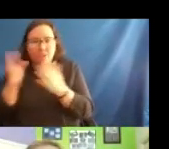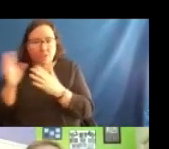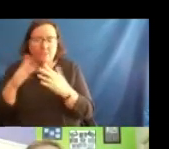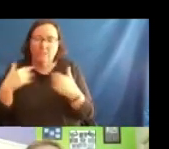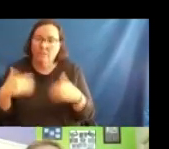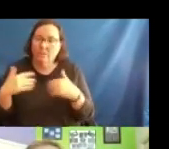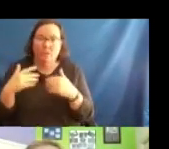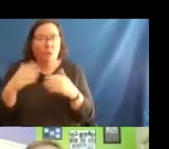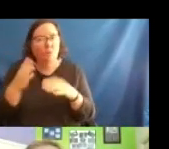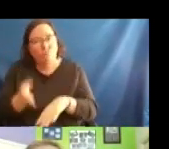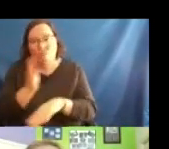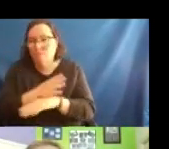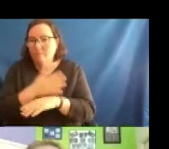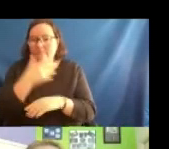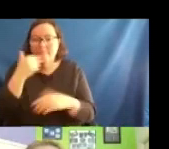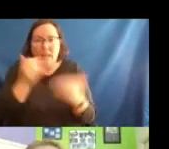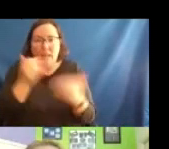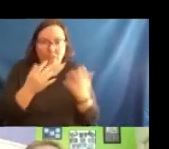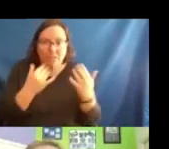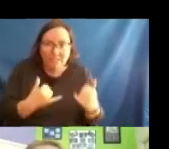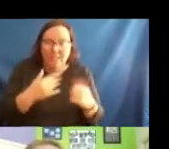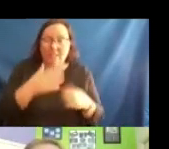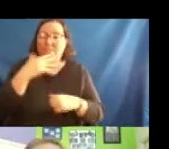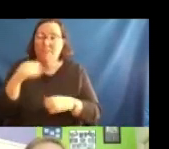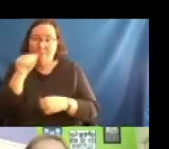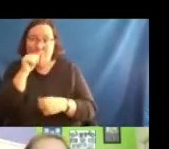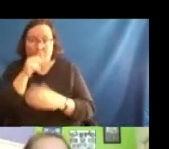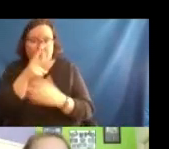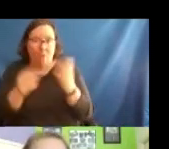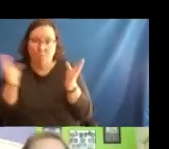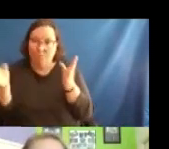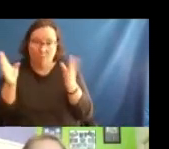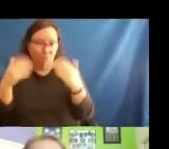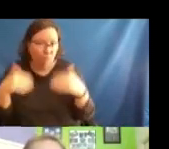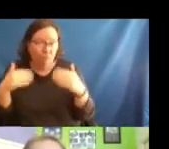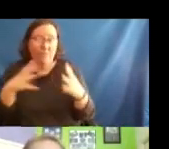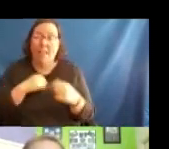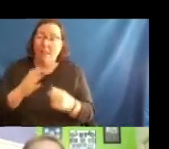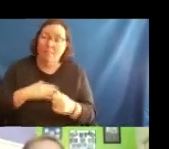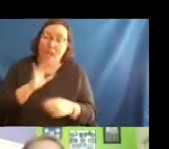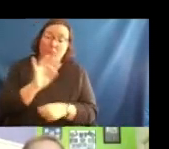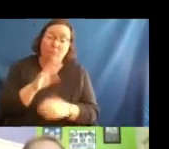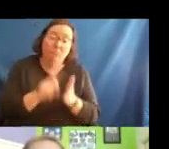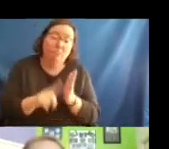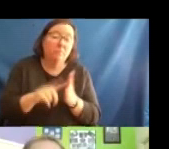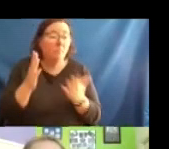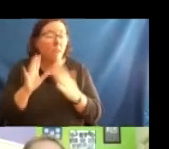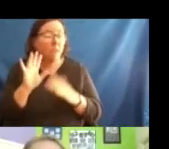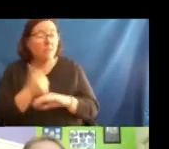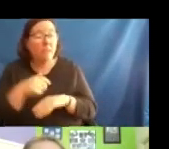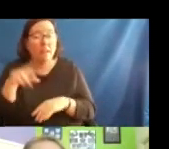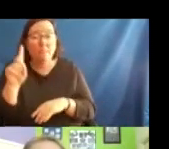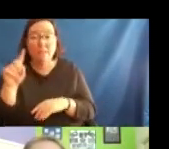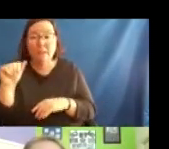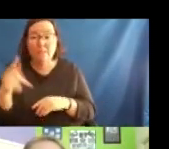privacy for our students with disabilities. I also am appreciative that my request to explore the possibility of creating a chapter of Delta Alpha